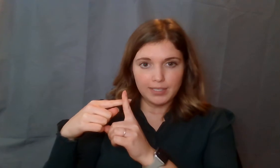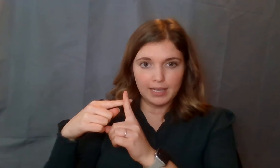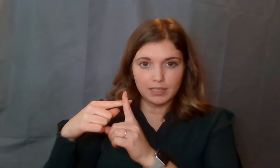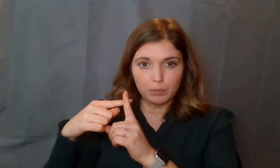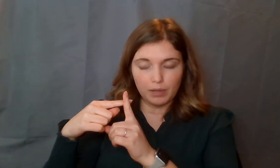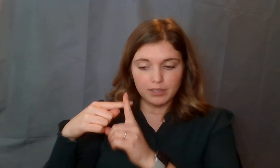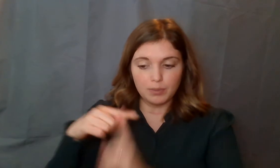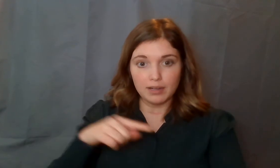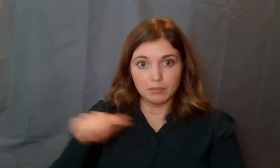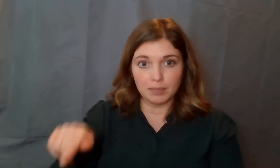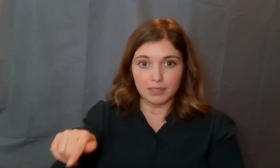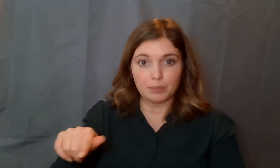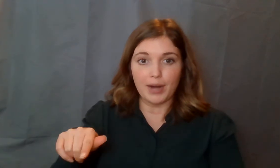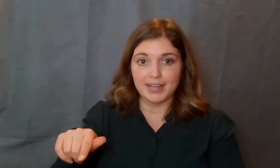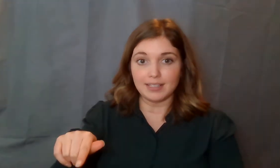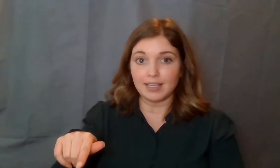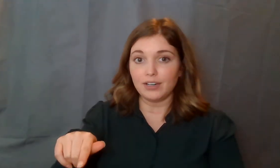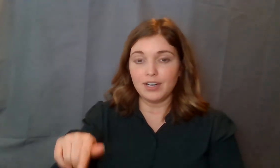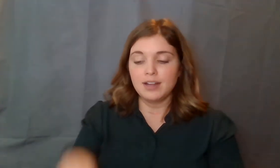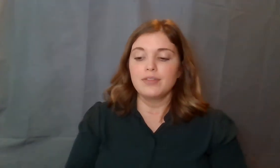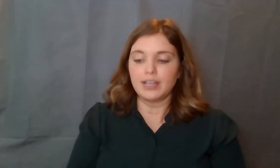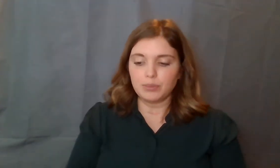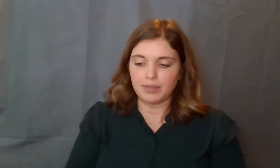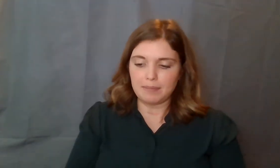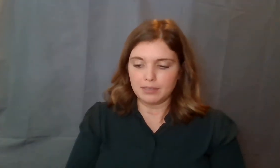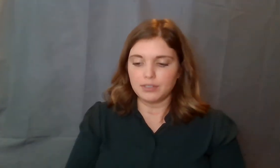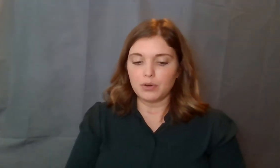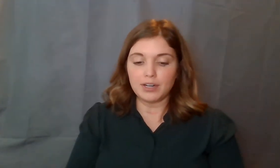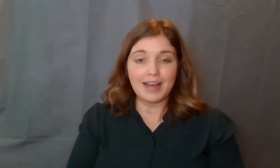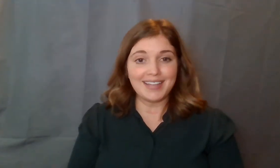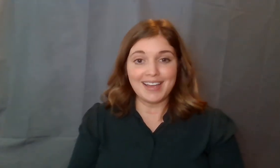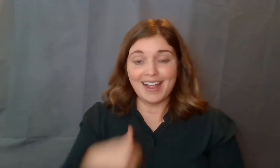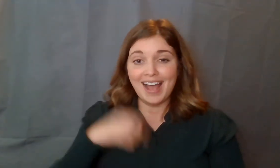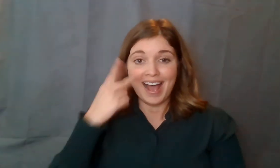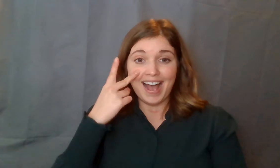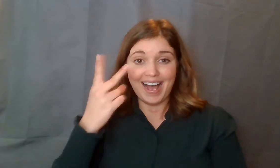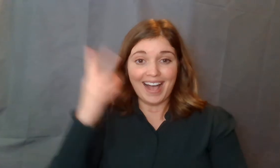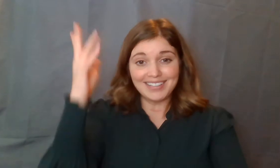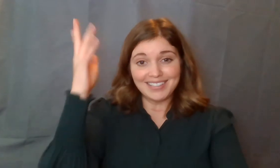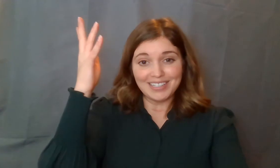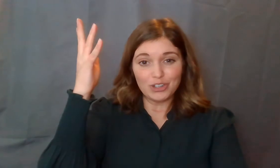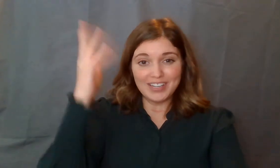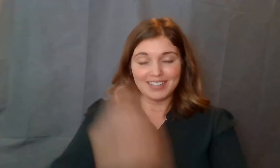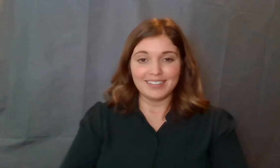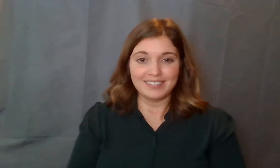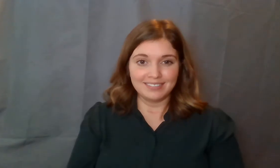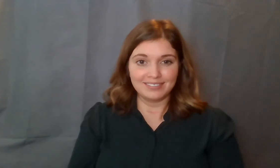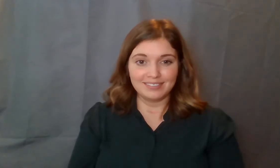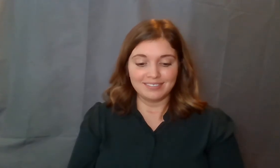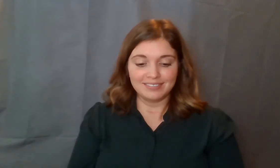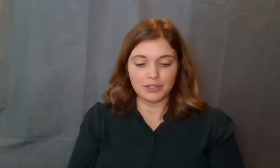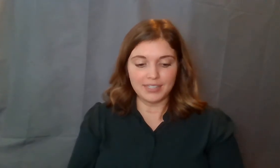that double plus when it comes up in your practice later, that's what that means. So you're not saying, I see a tree. You're